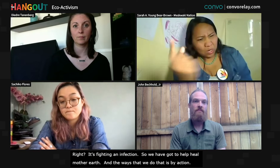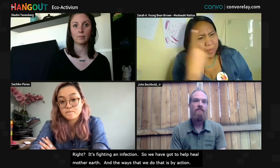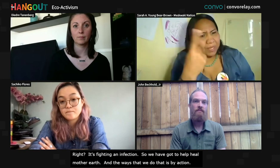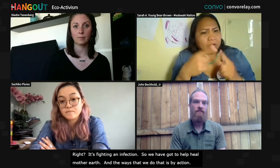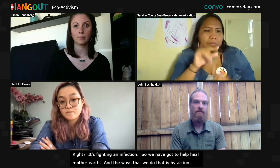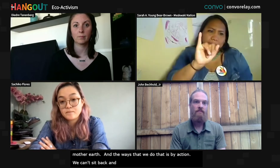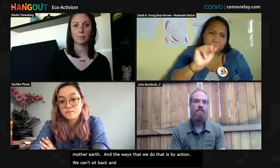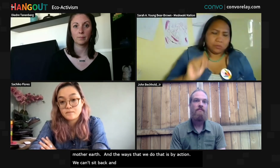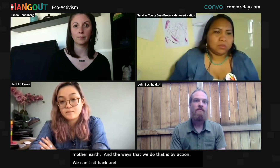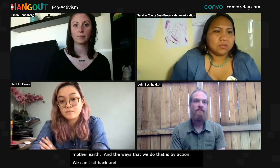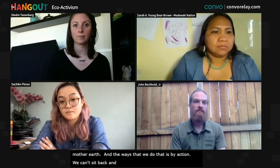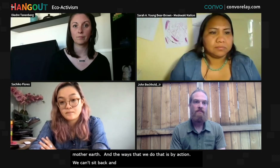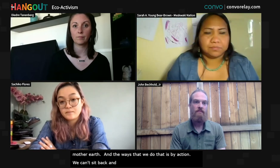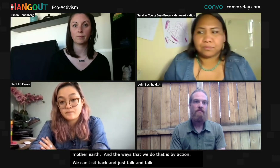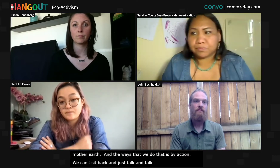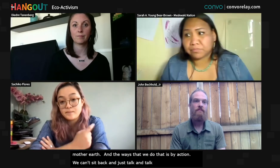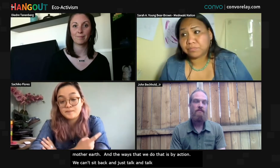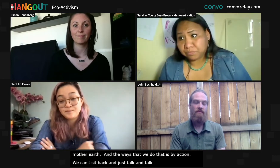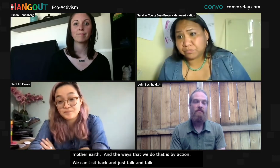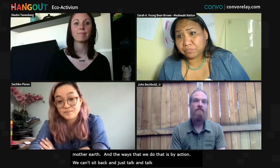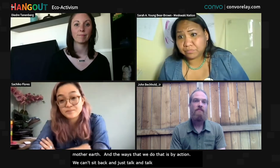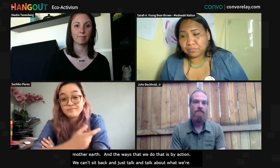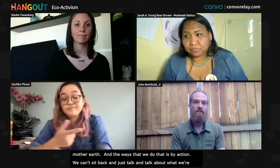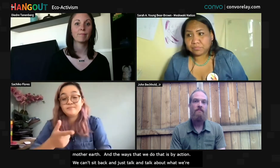about what we're going to do. We have to actually do something.